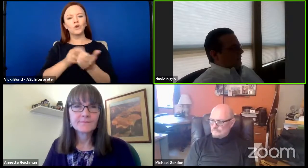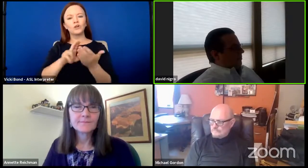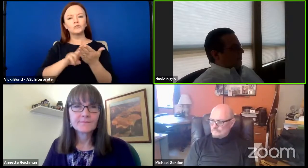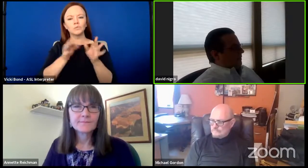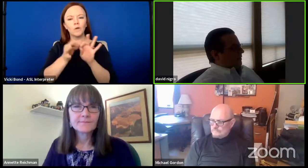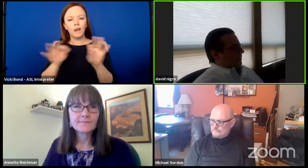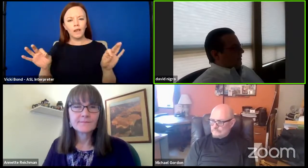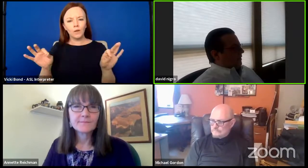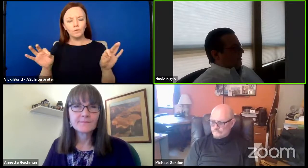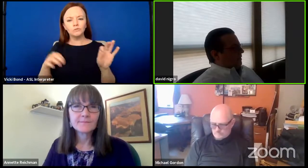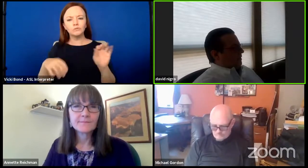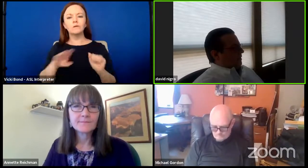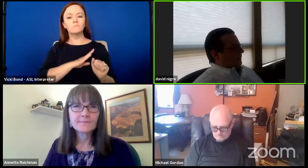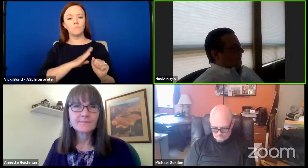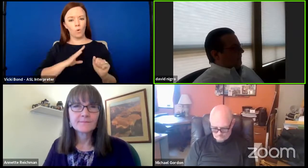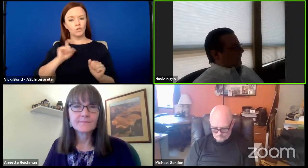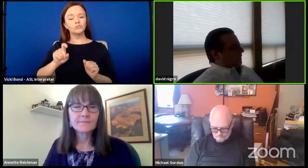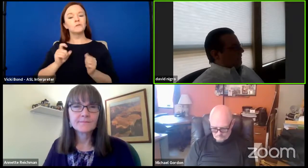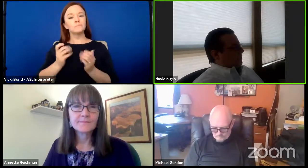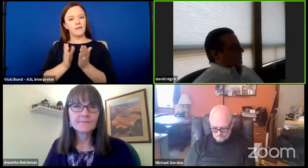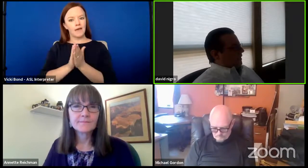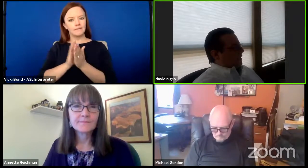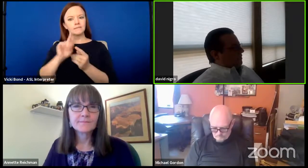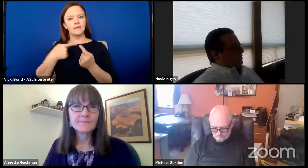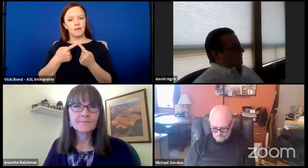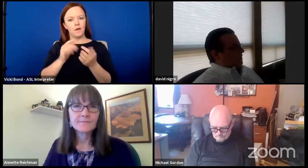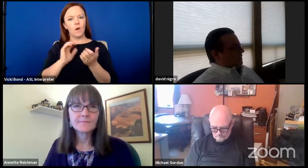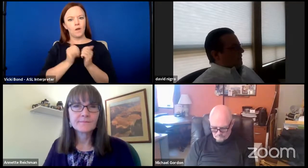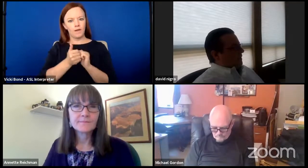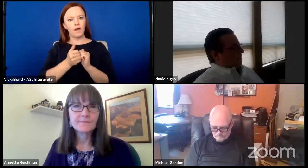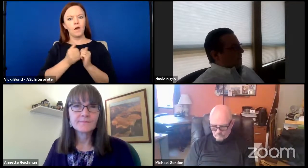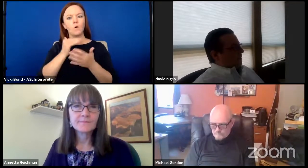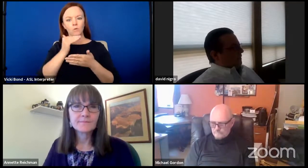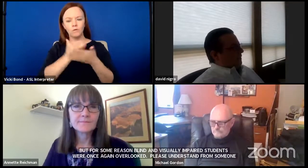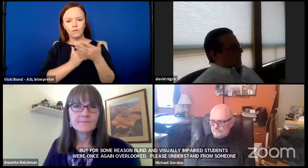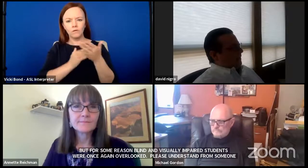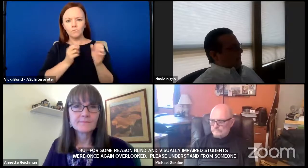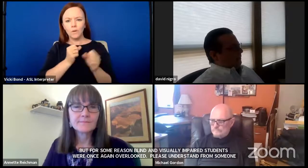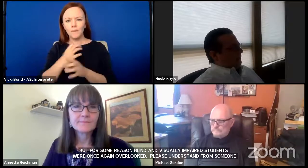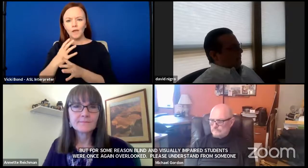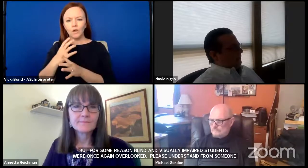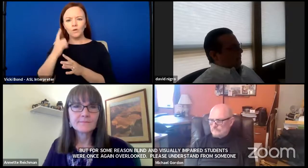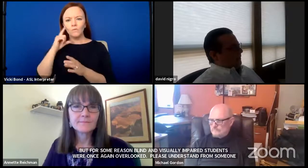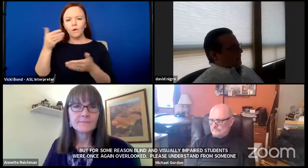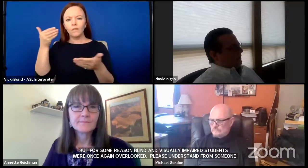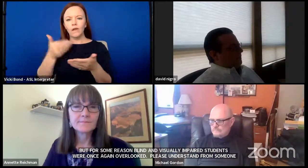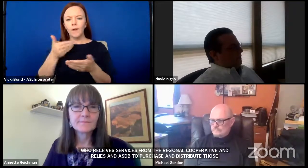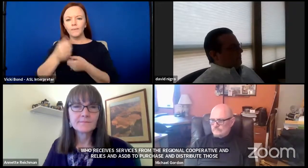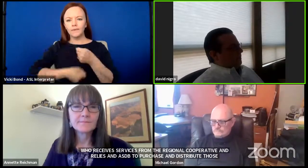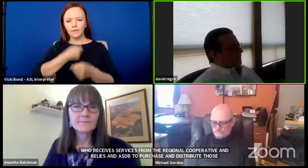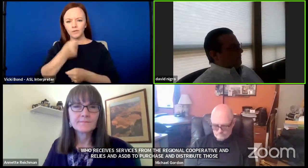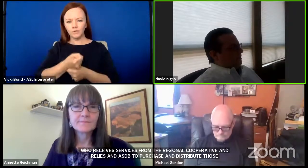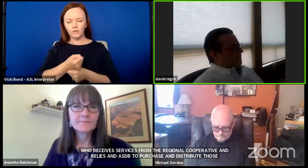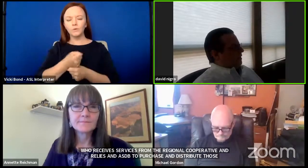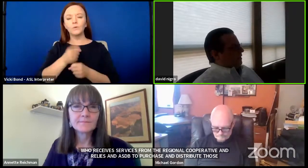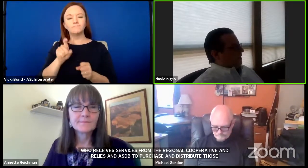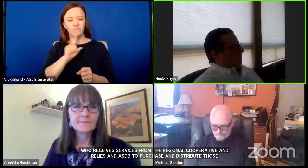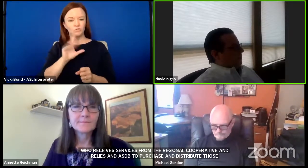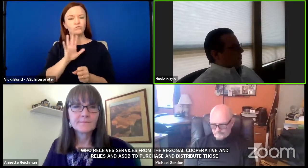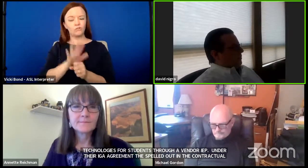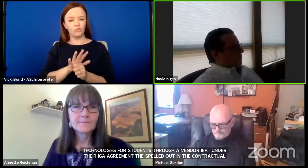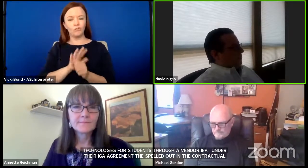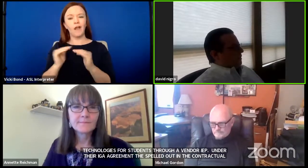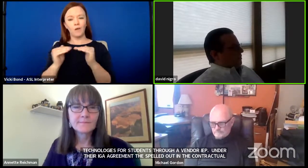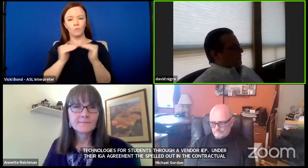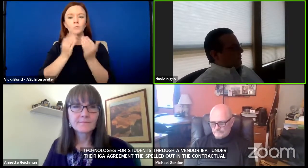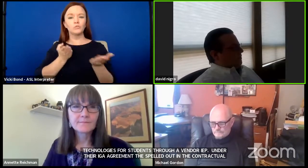and supplemented for the coming year. This, again, is a huge example of equitable delivery of ASDB services, both in